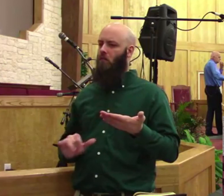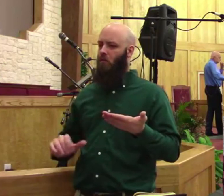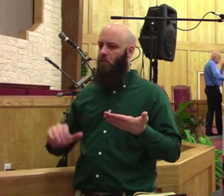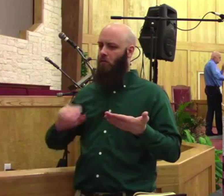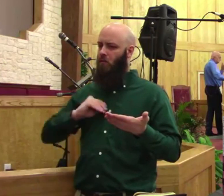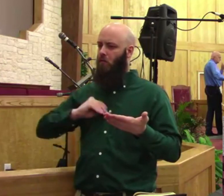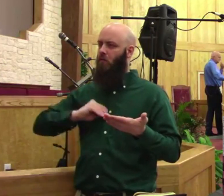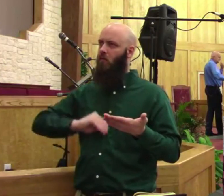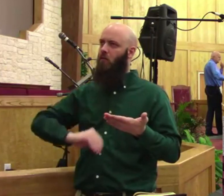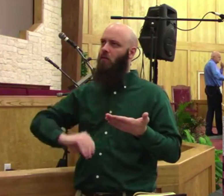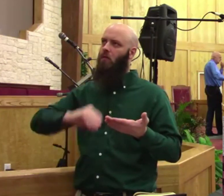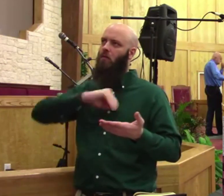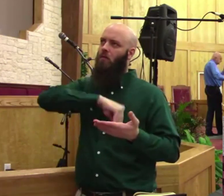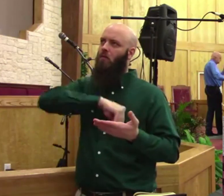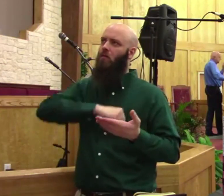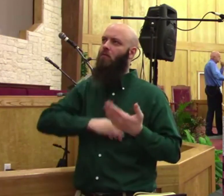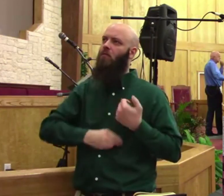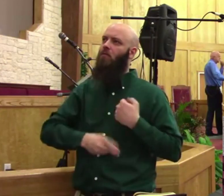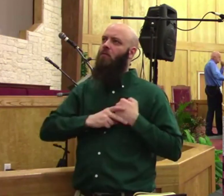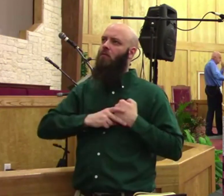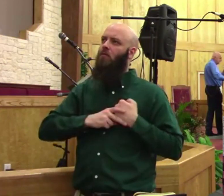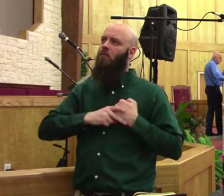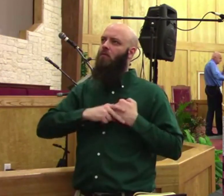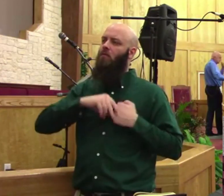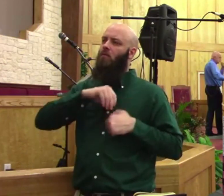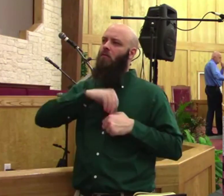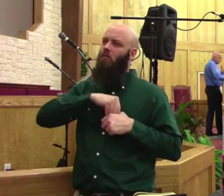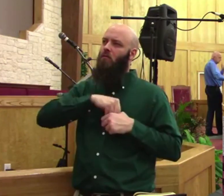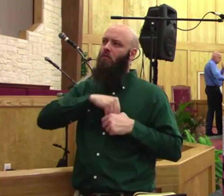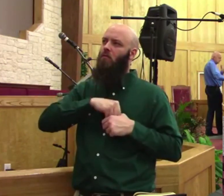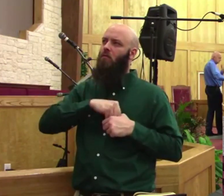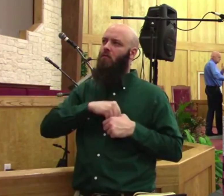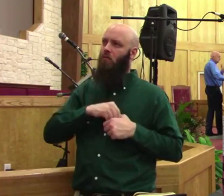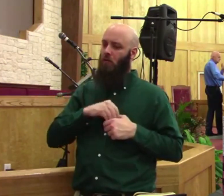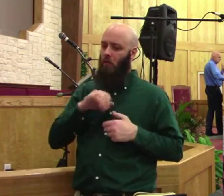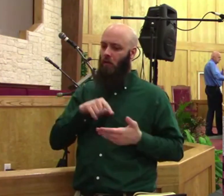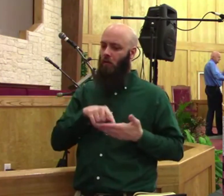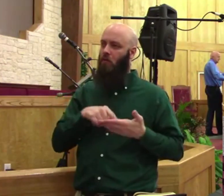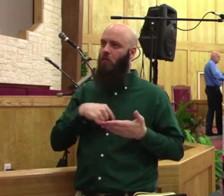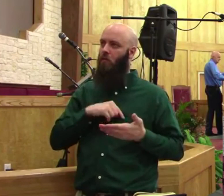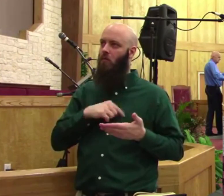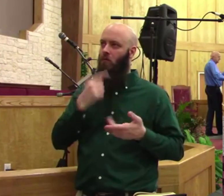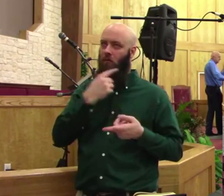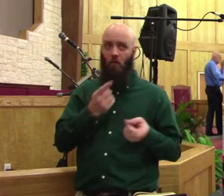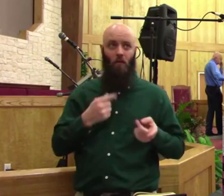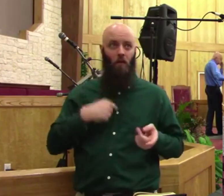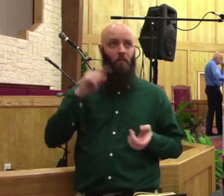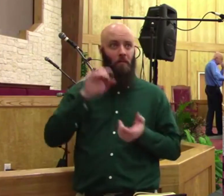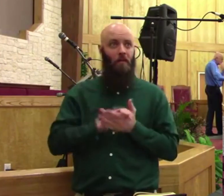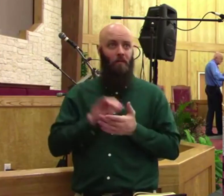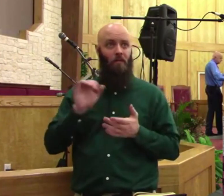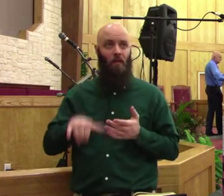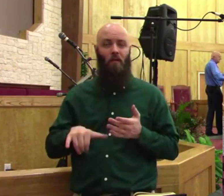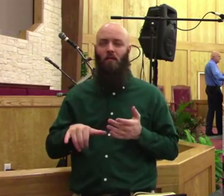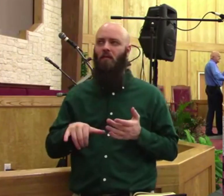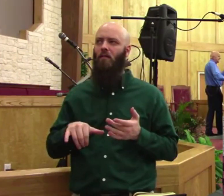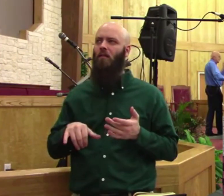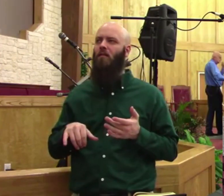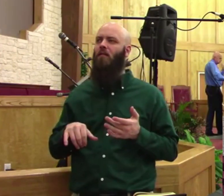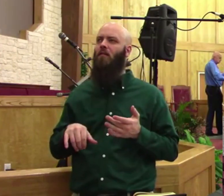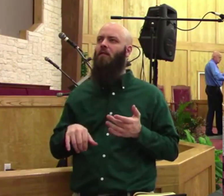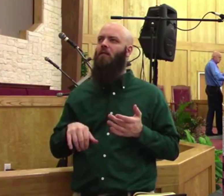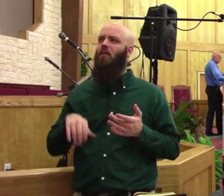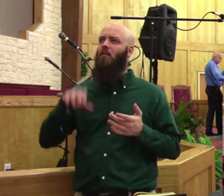these truths and doctrines of the faith that we declare we believe and we profess